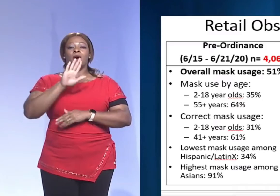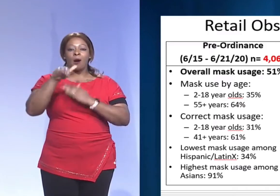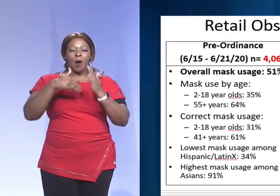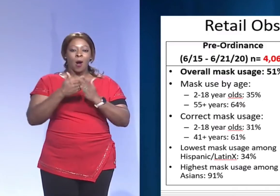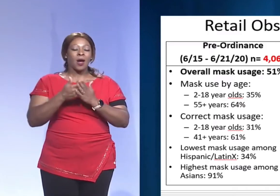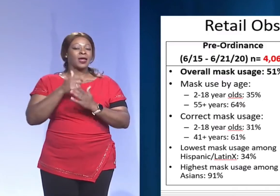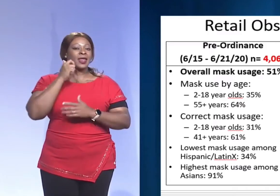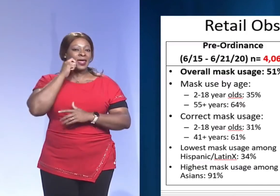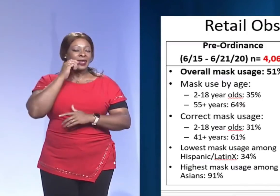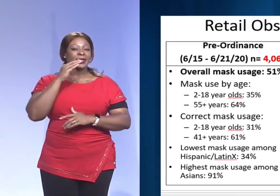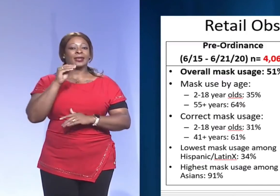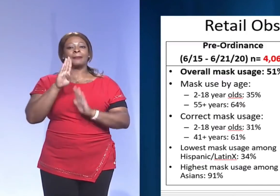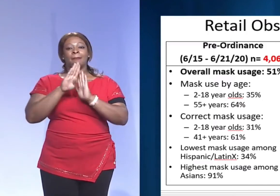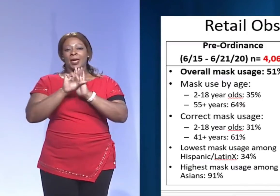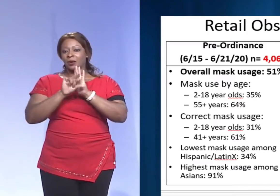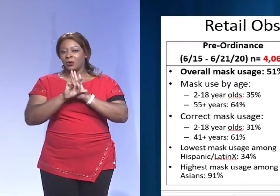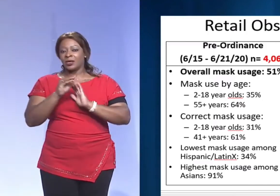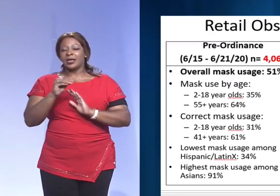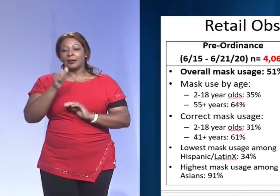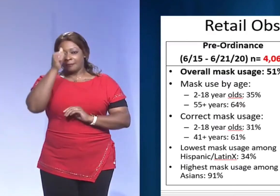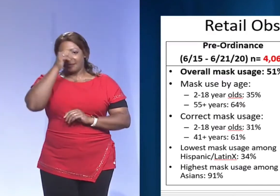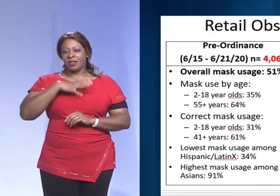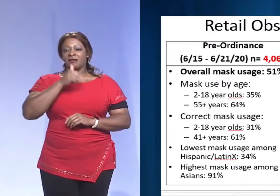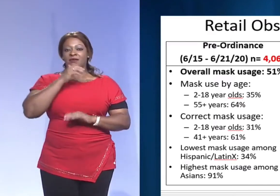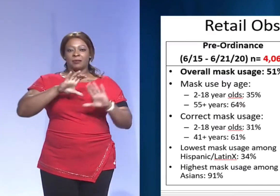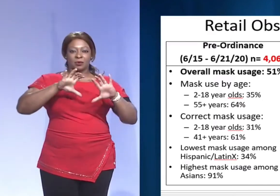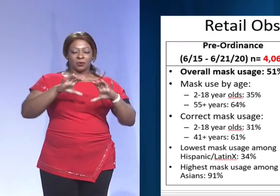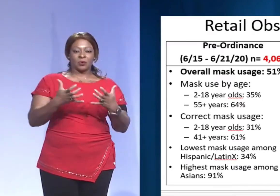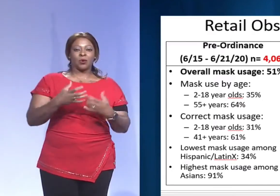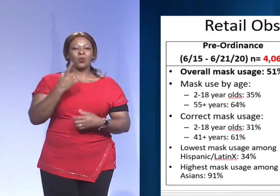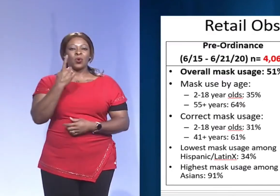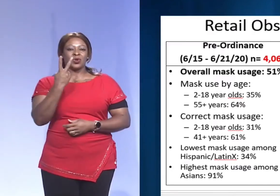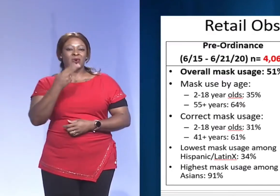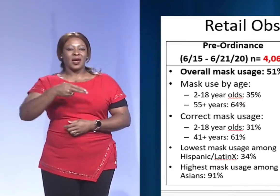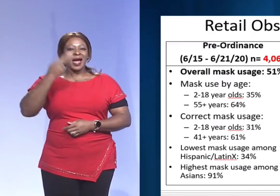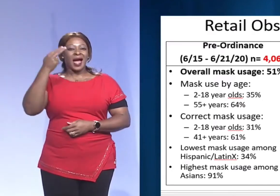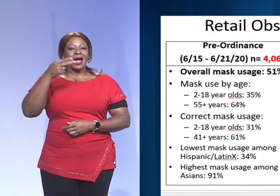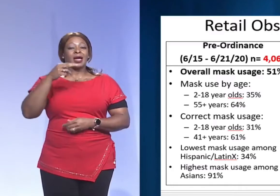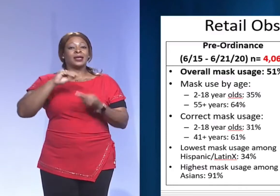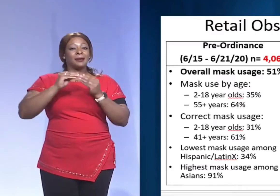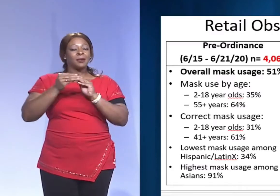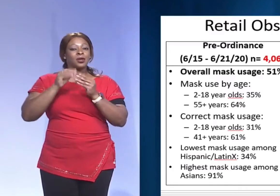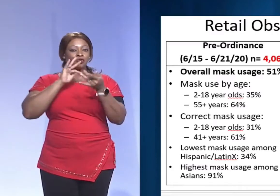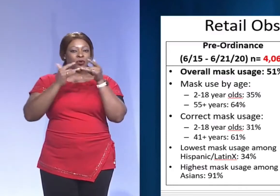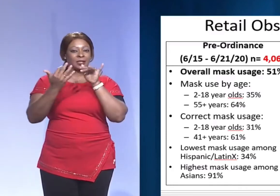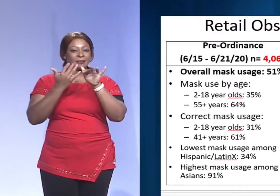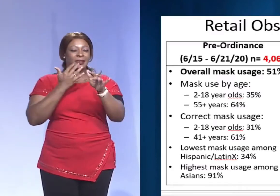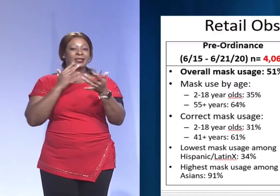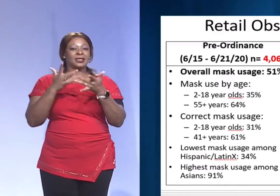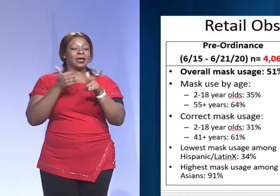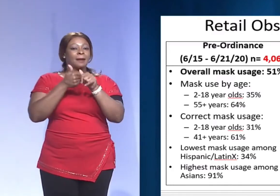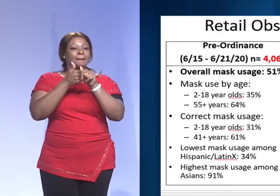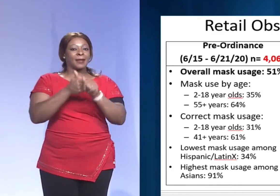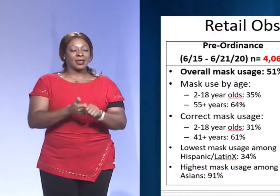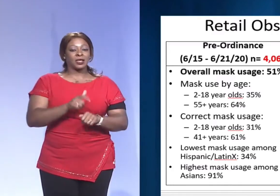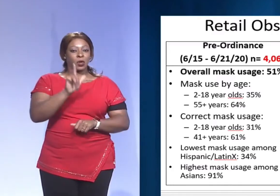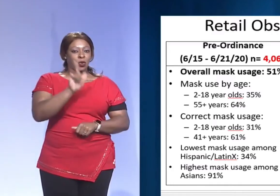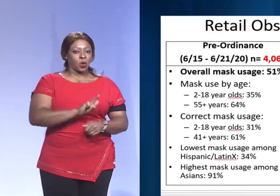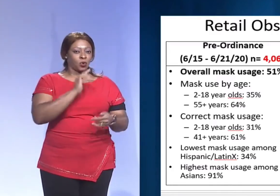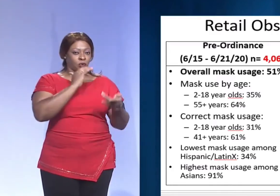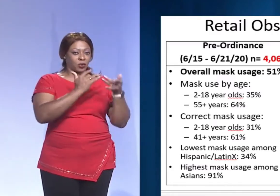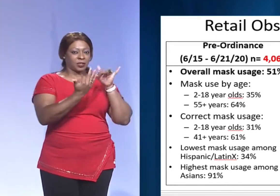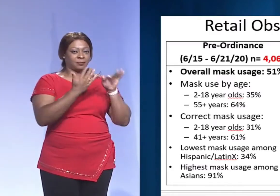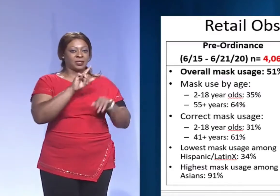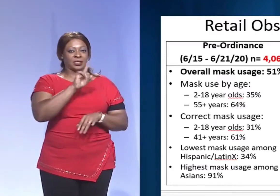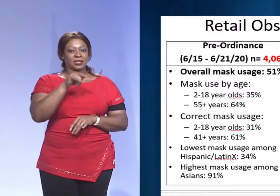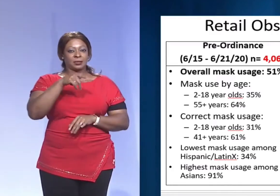and gender groups. There was only a 1 to 2 higher rate of transmission of compliance in the low transmission zip